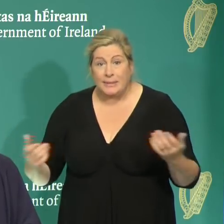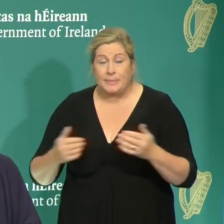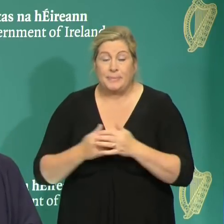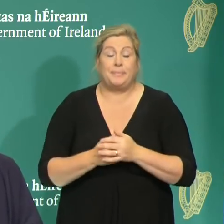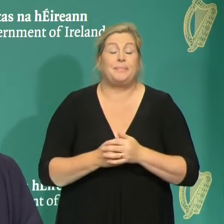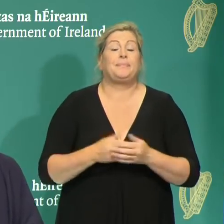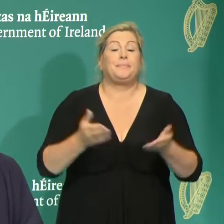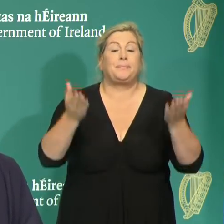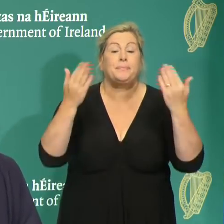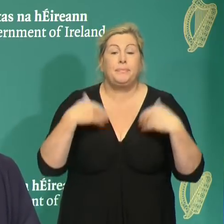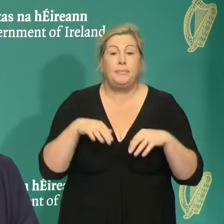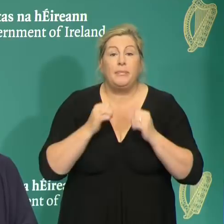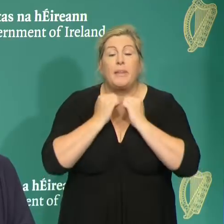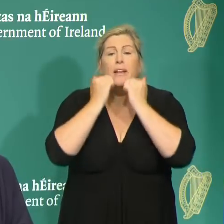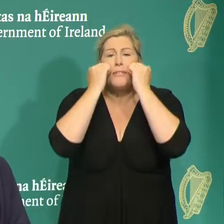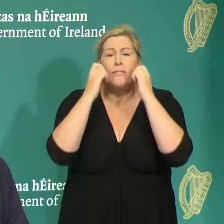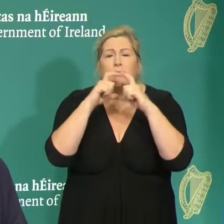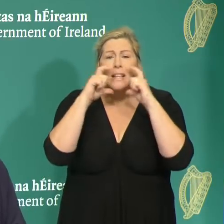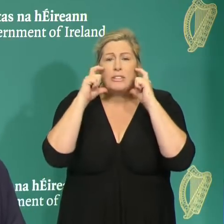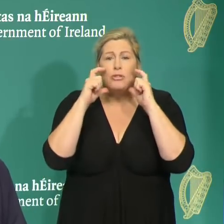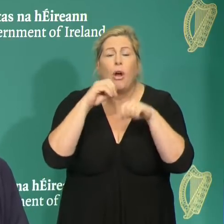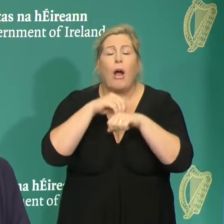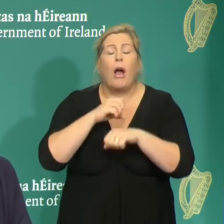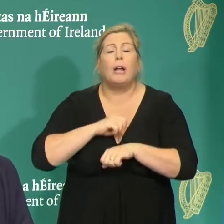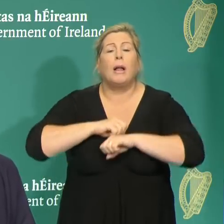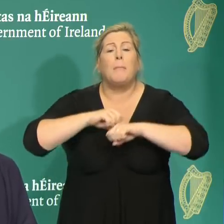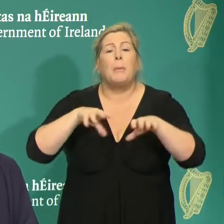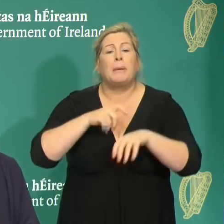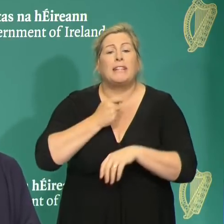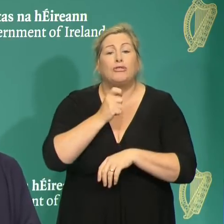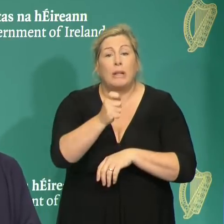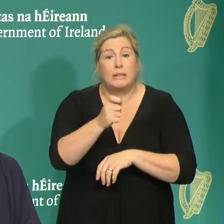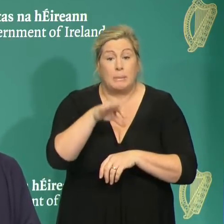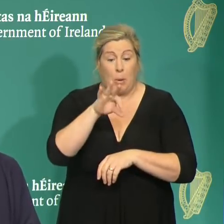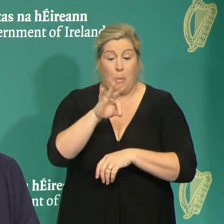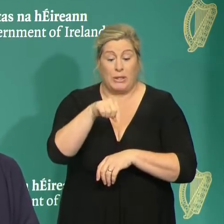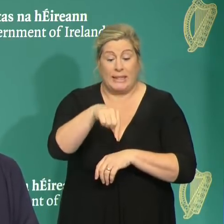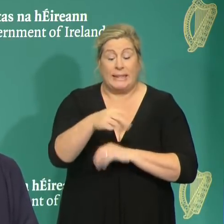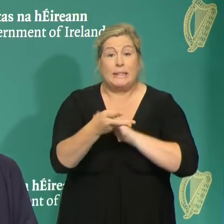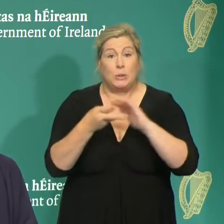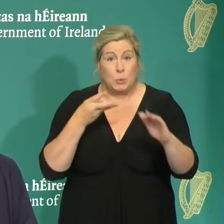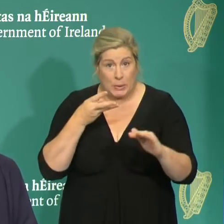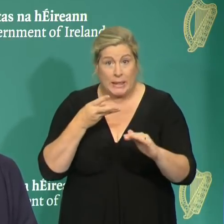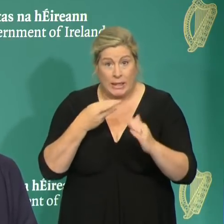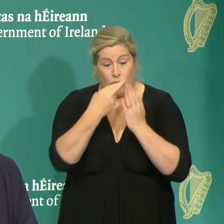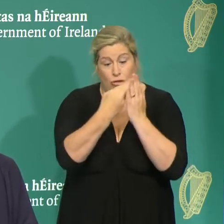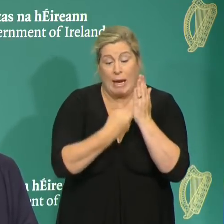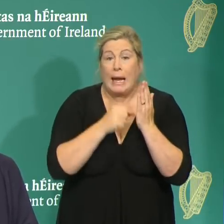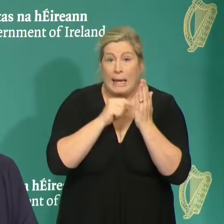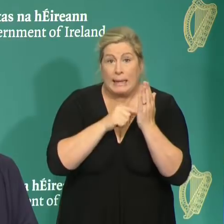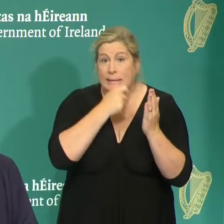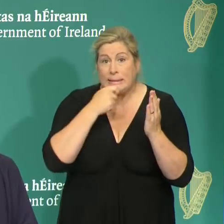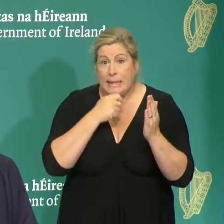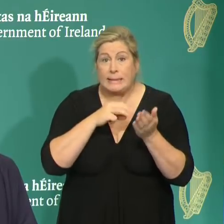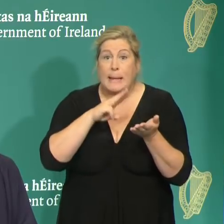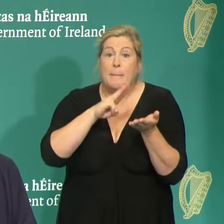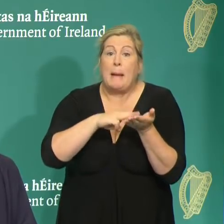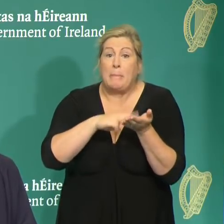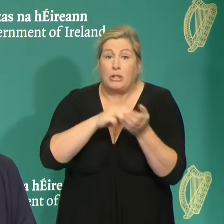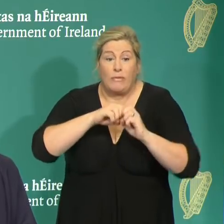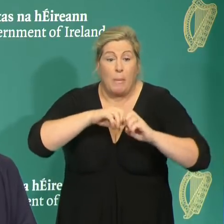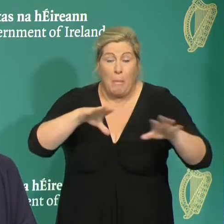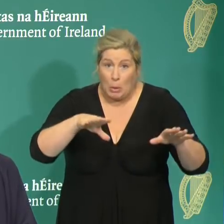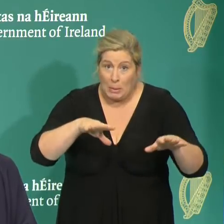Face coverings on public transport. On Monday this week, regulations providing that members of the public shall not, without